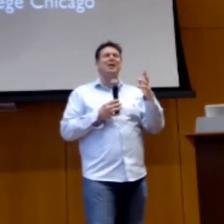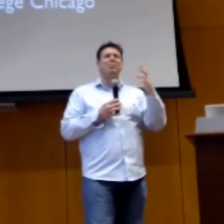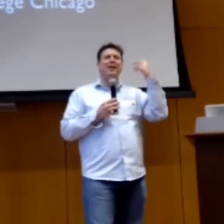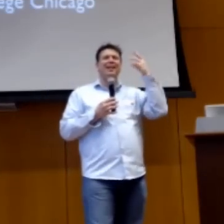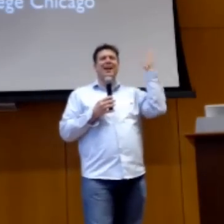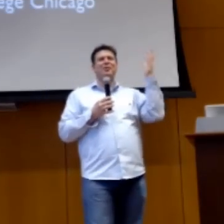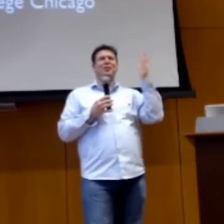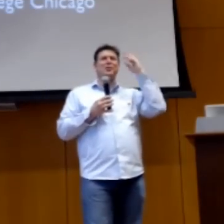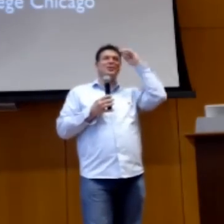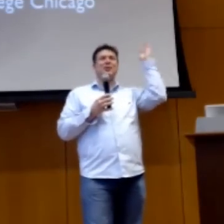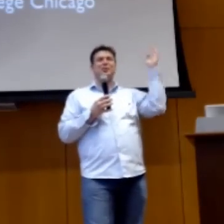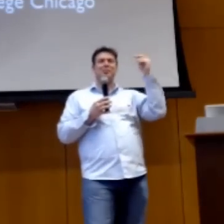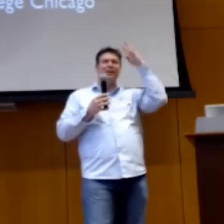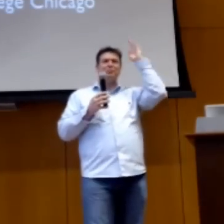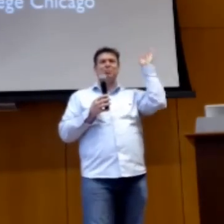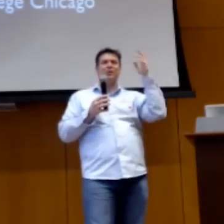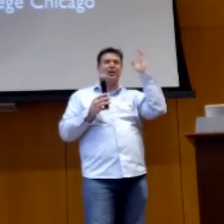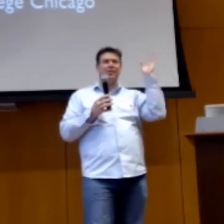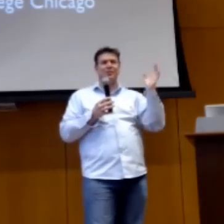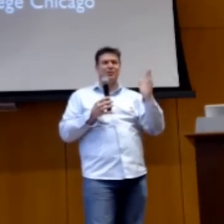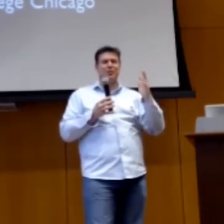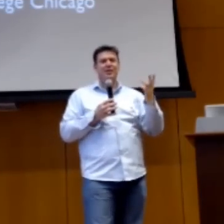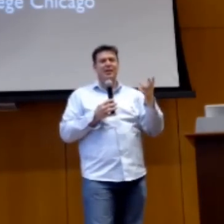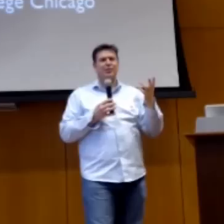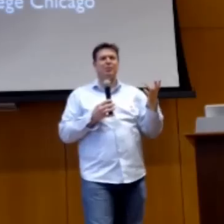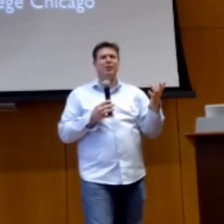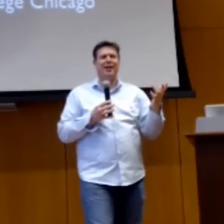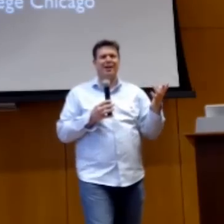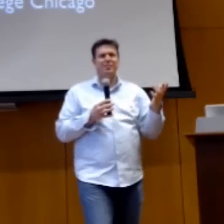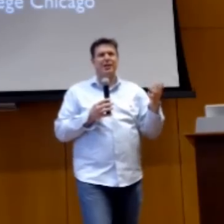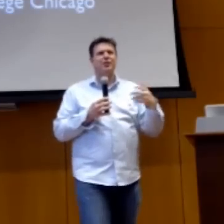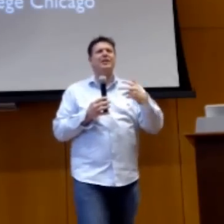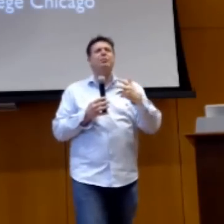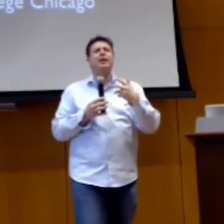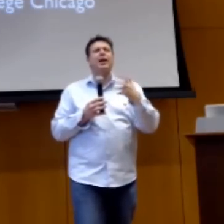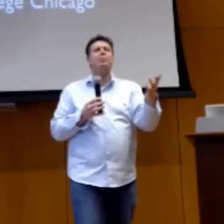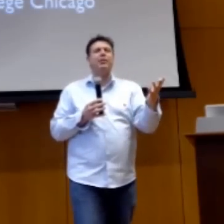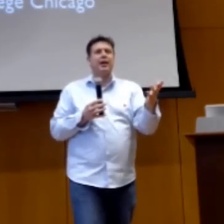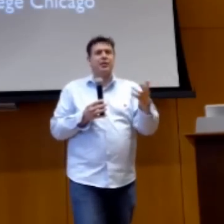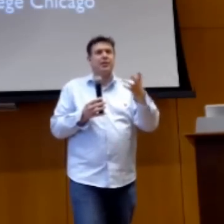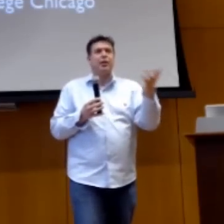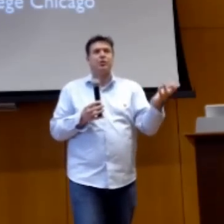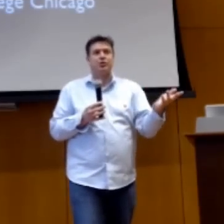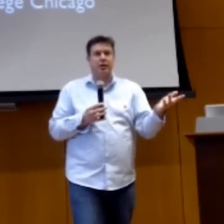But I don't know that she especially made it in special colors. So I would look at it. She didn't know she should.